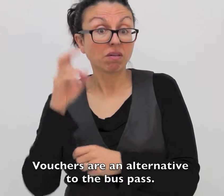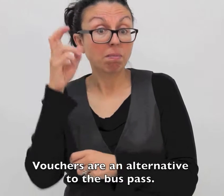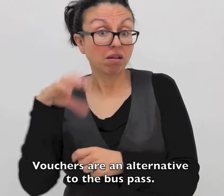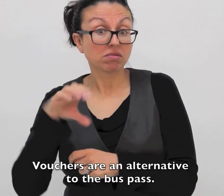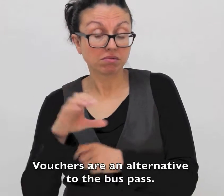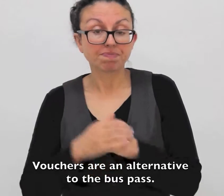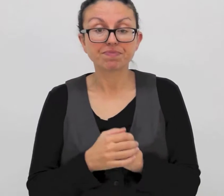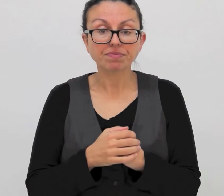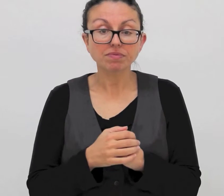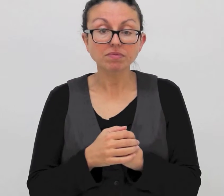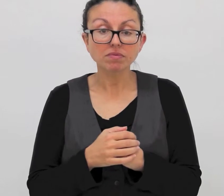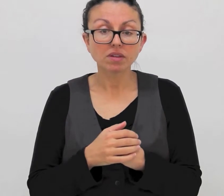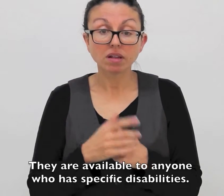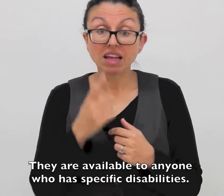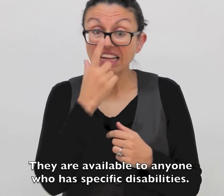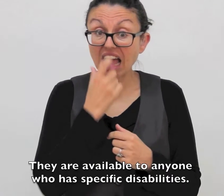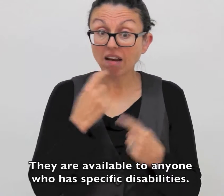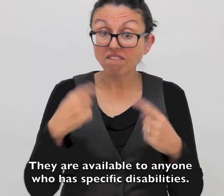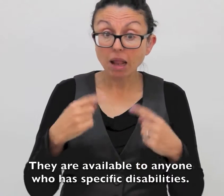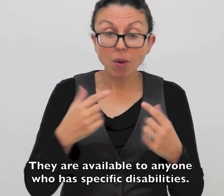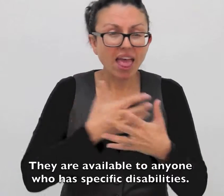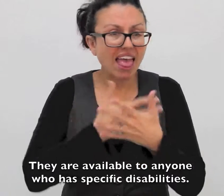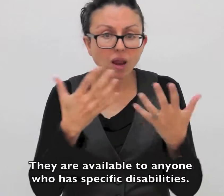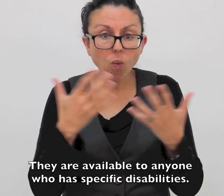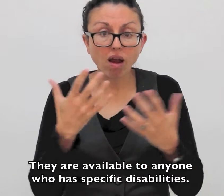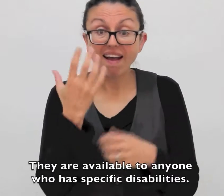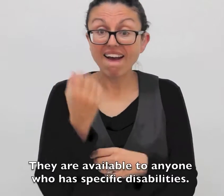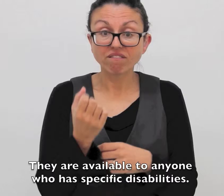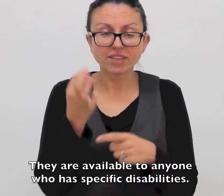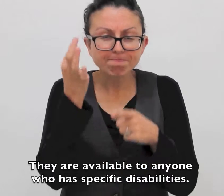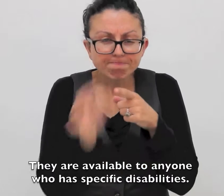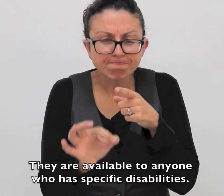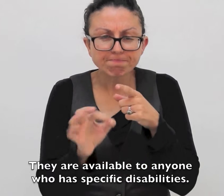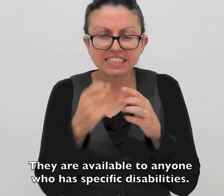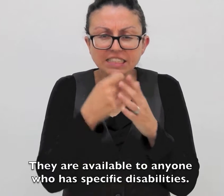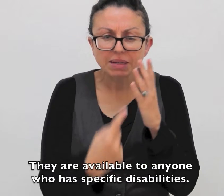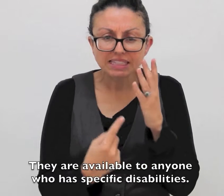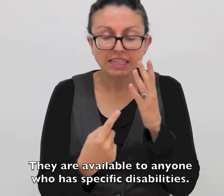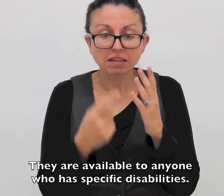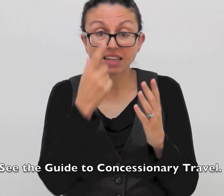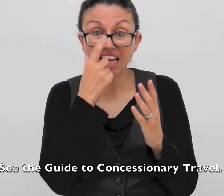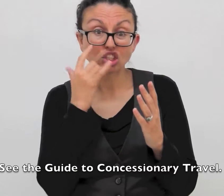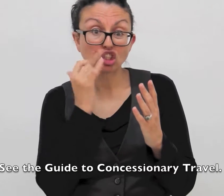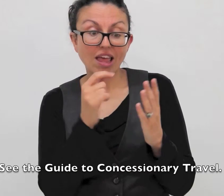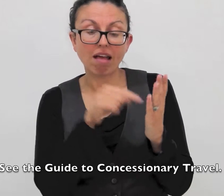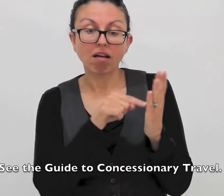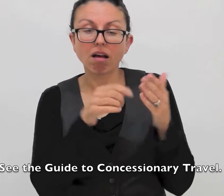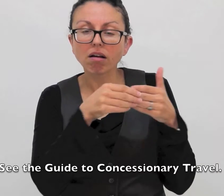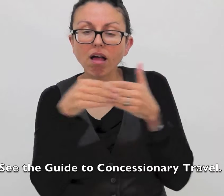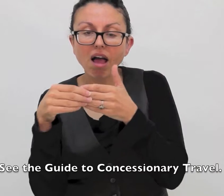alternative to the bus pass. They are available to anyone who has a specific disability. See the